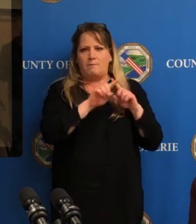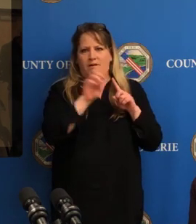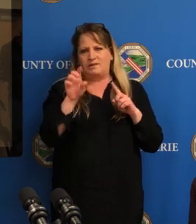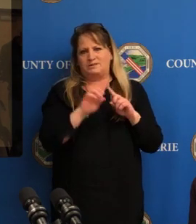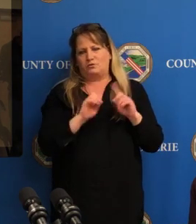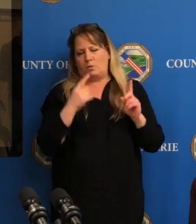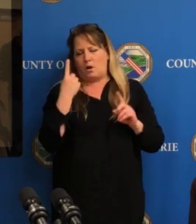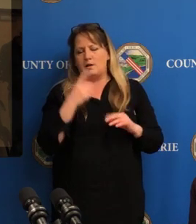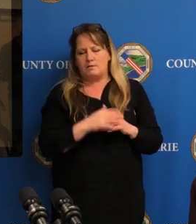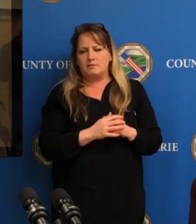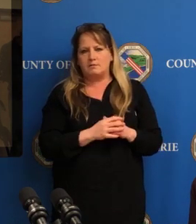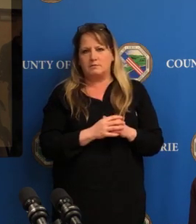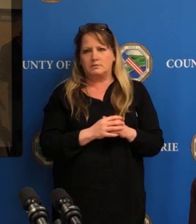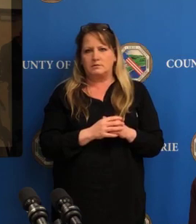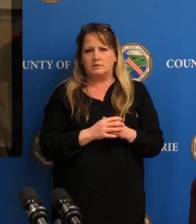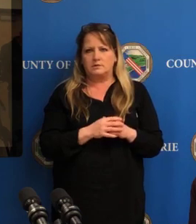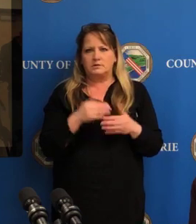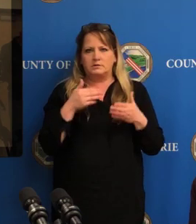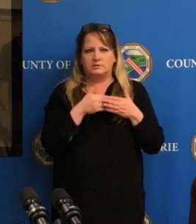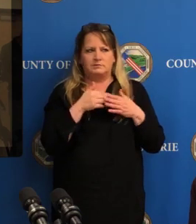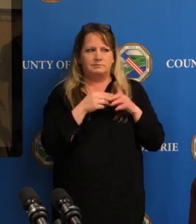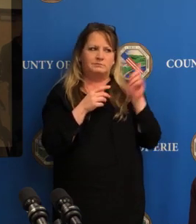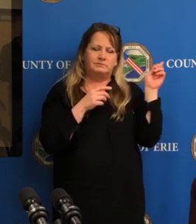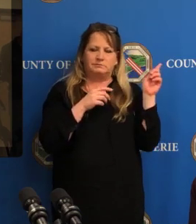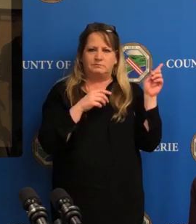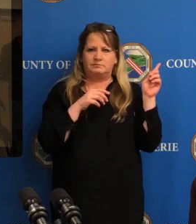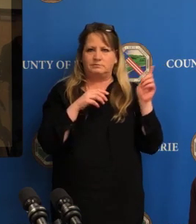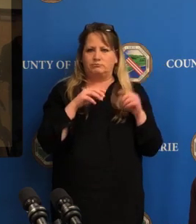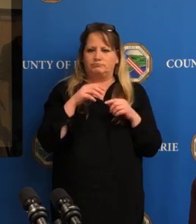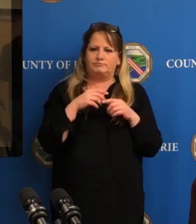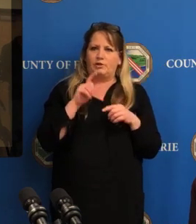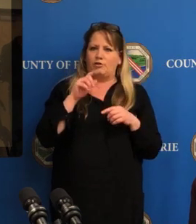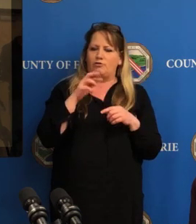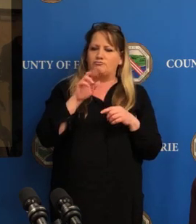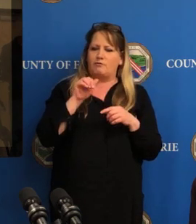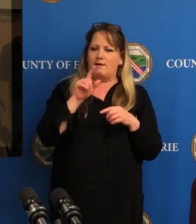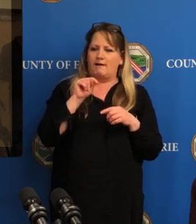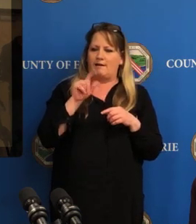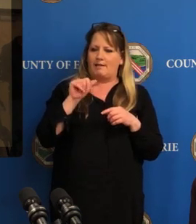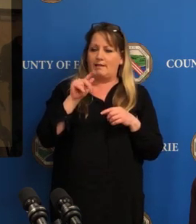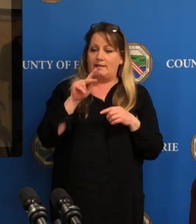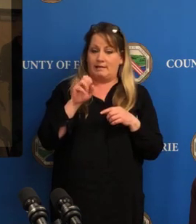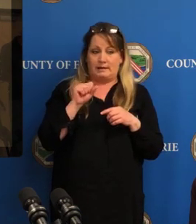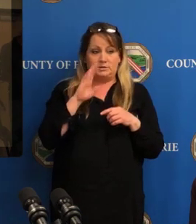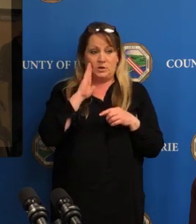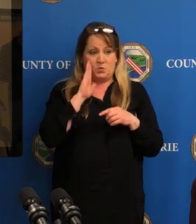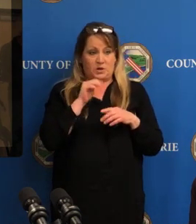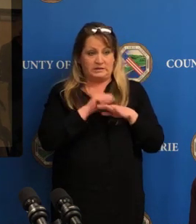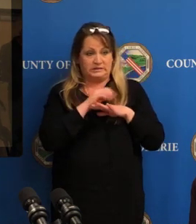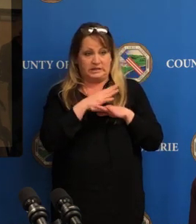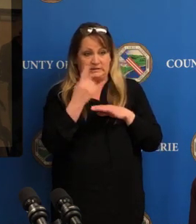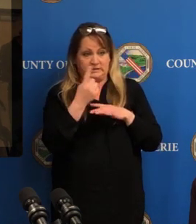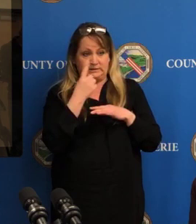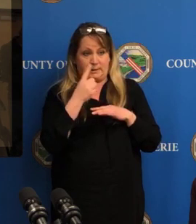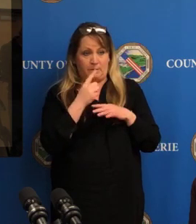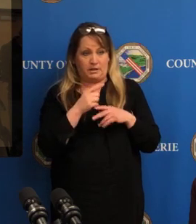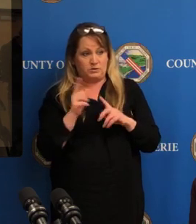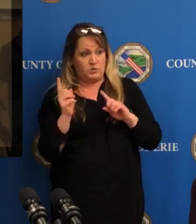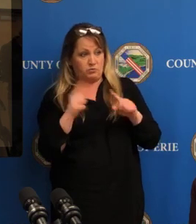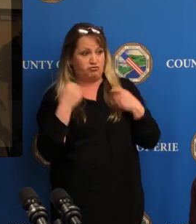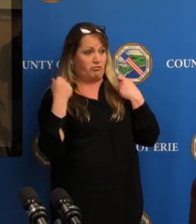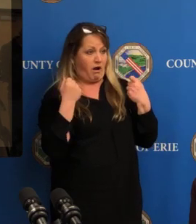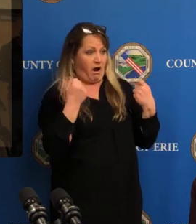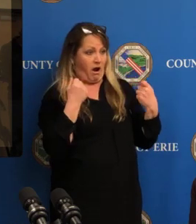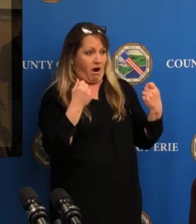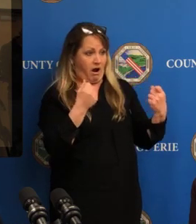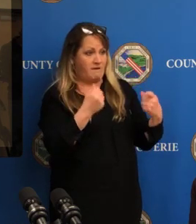airport in our Great Lakes vicinity. We will send people out there to drive and pick it up, so we're not going to rely on third-party providers. I am